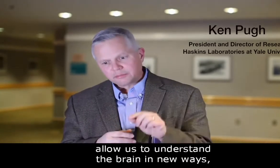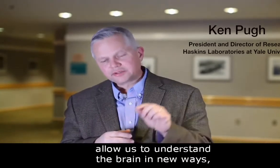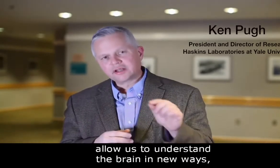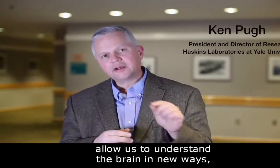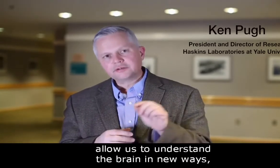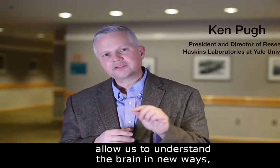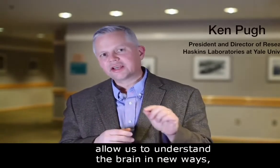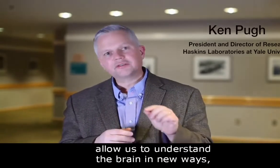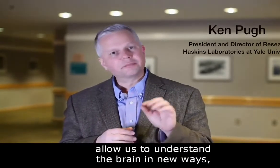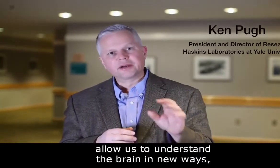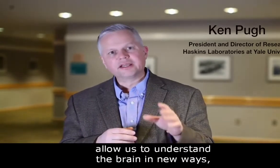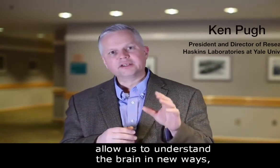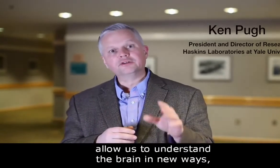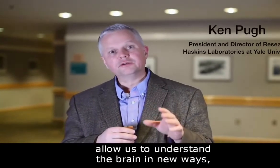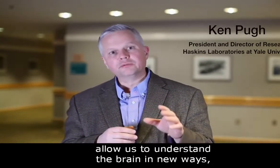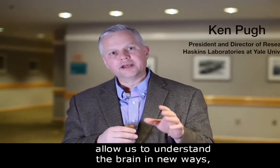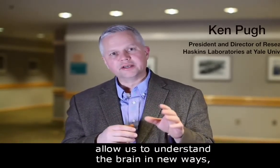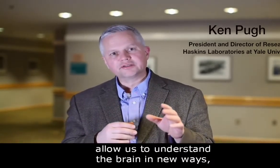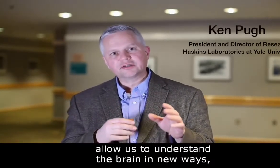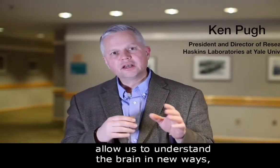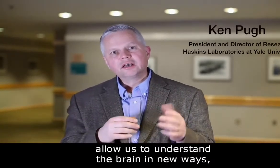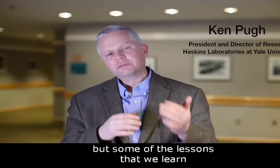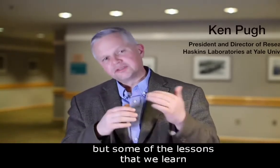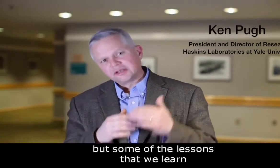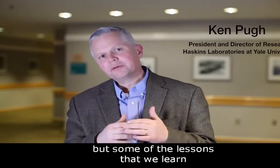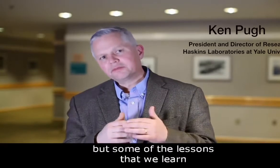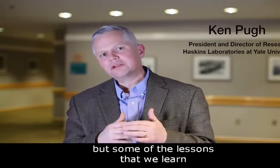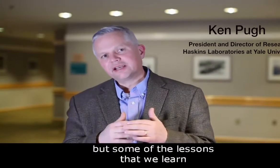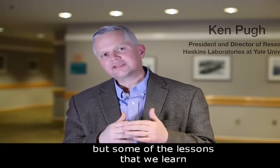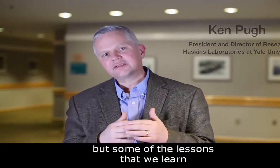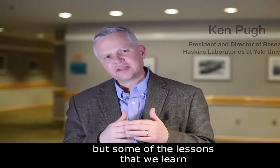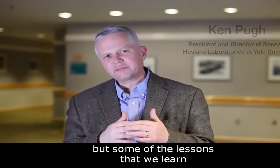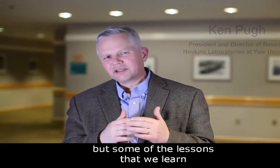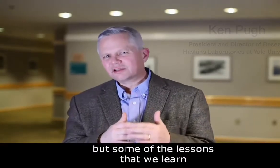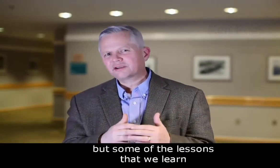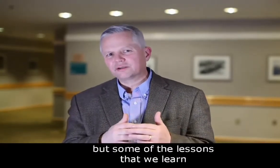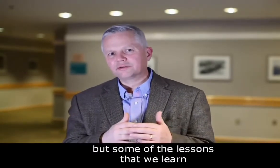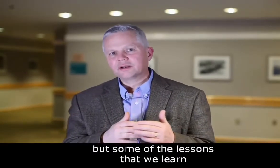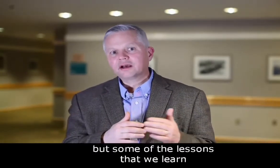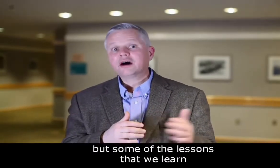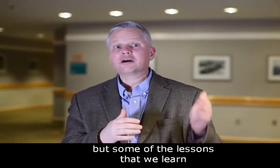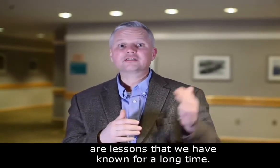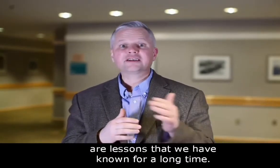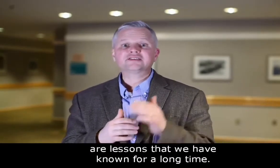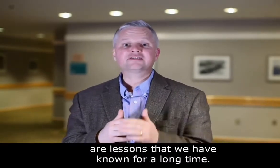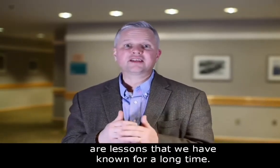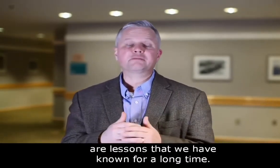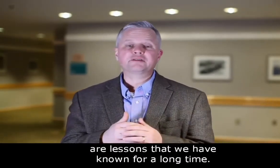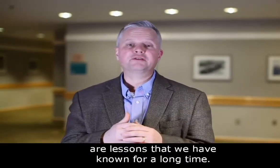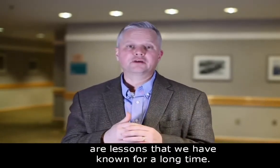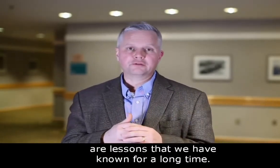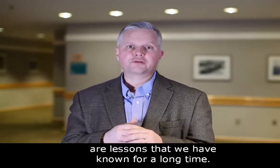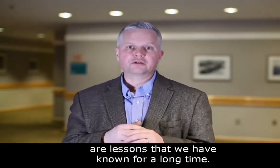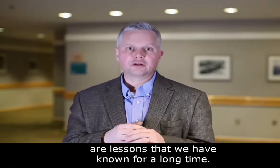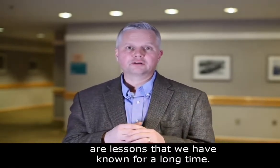to understand the brain in new ways. But some of the lessons that we learn are lessons that we've known for a long